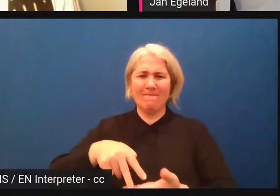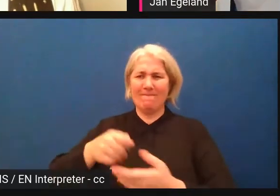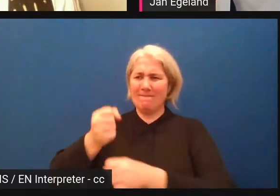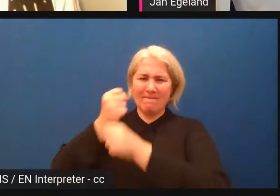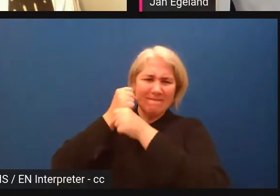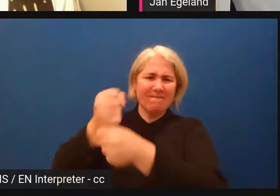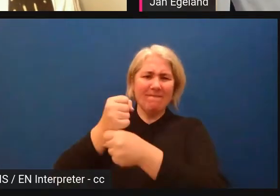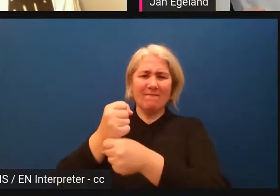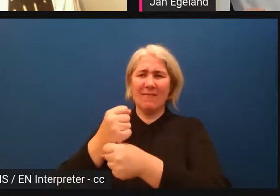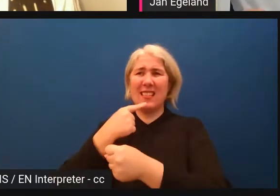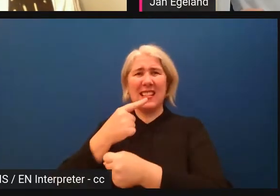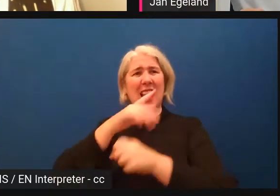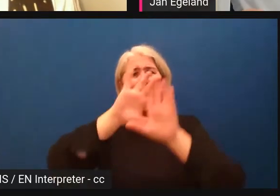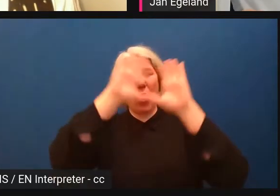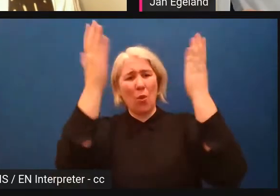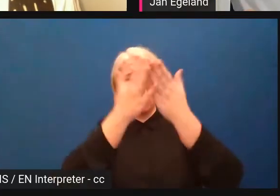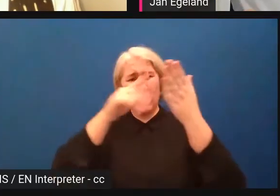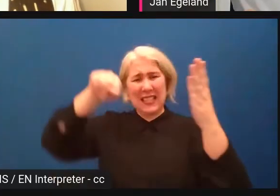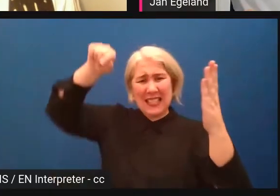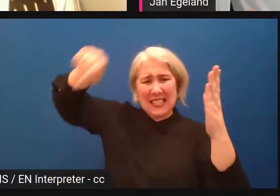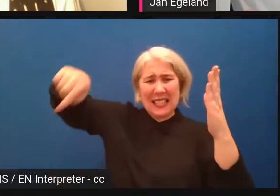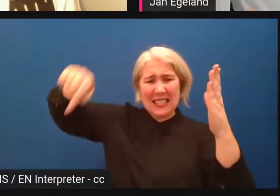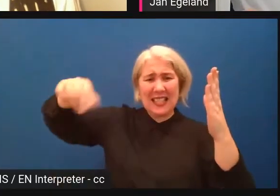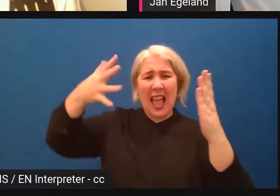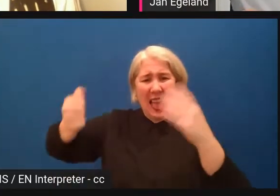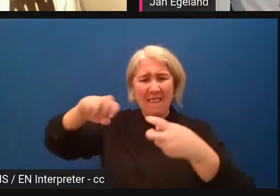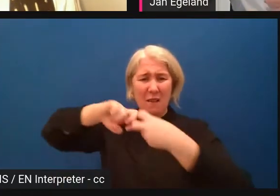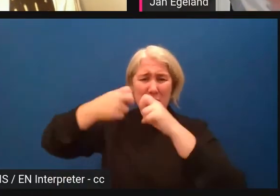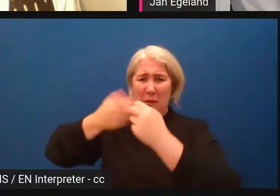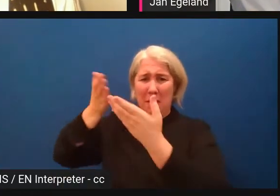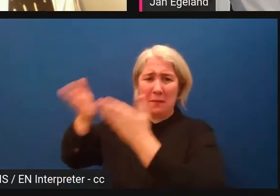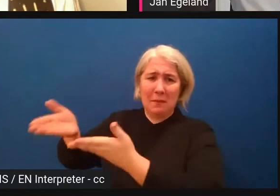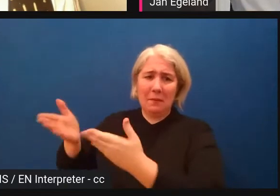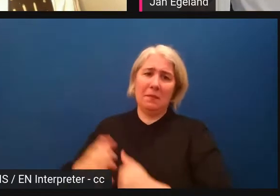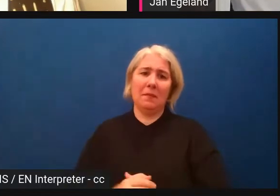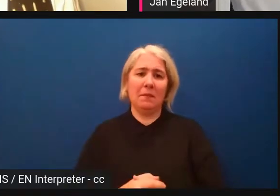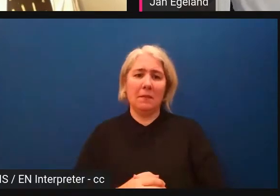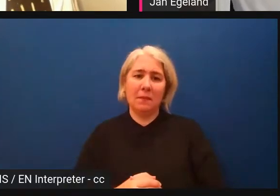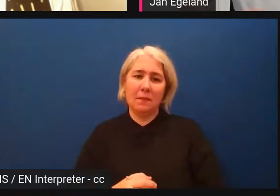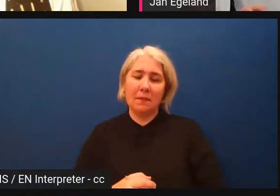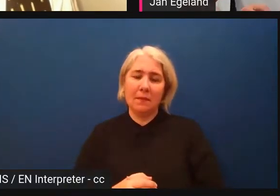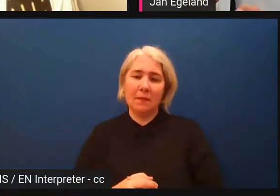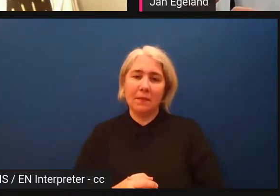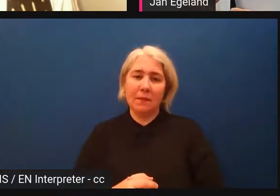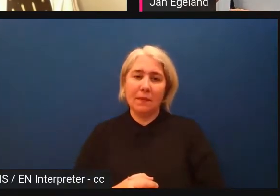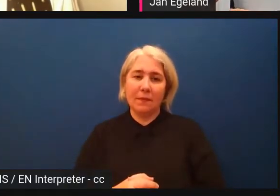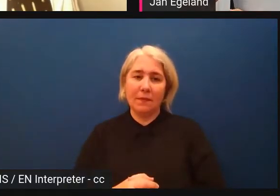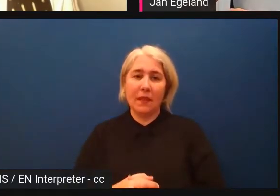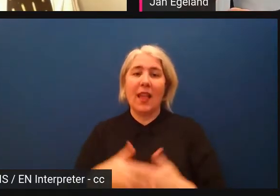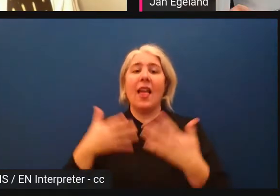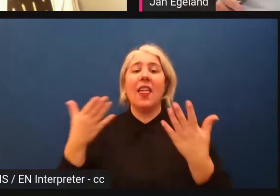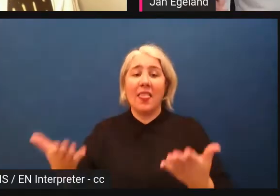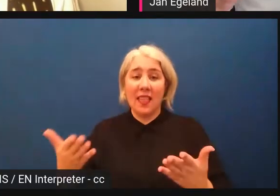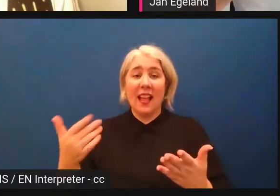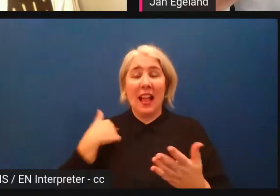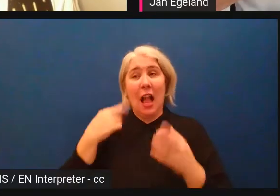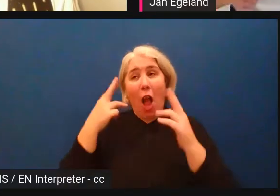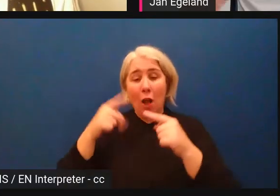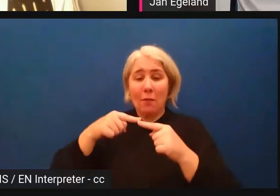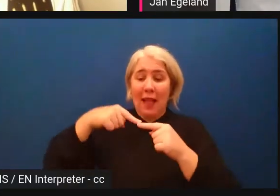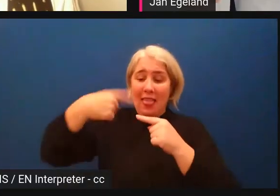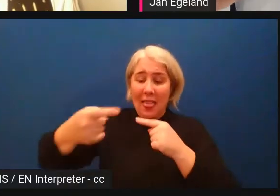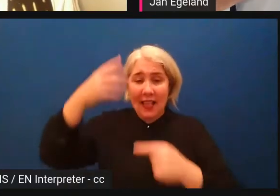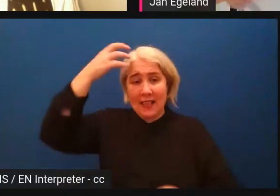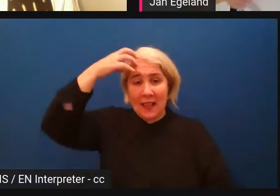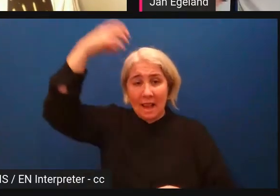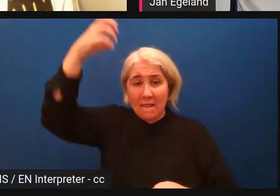world what was happening really, and assertive governments is then coming after us. Again, this